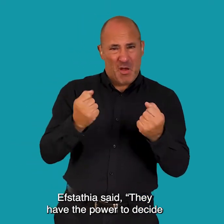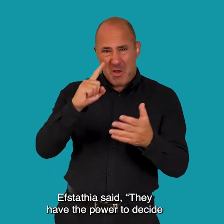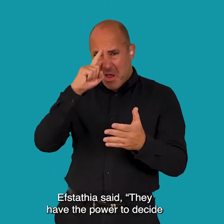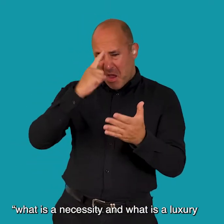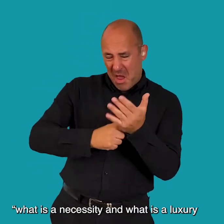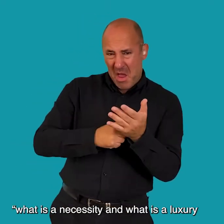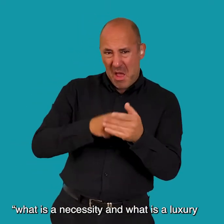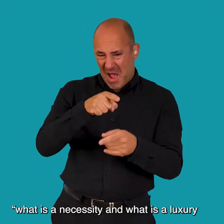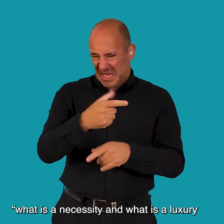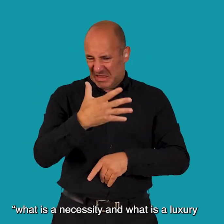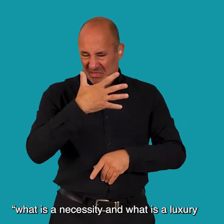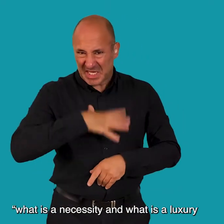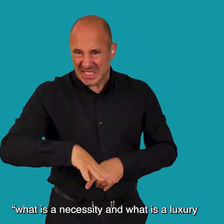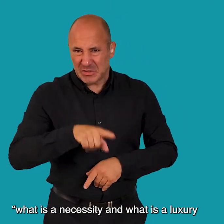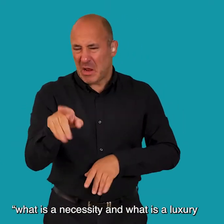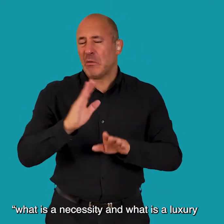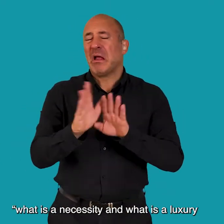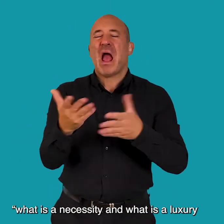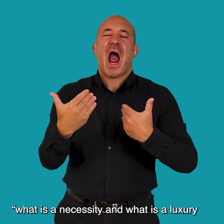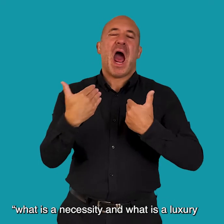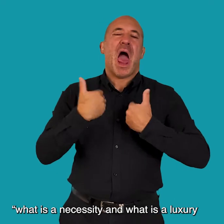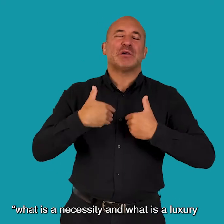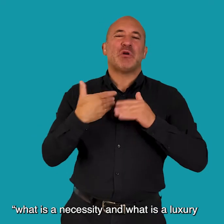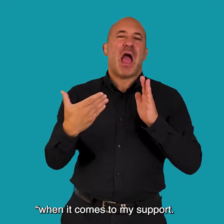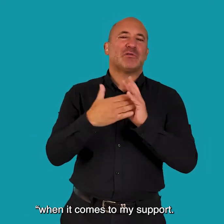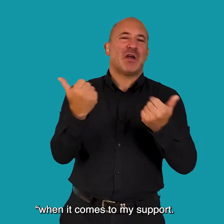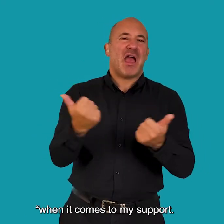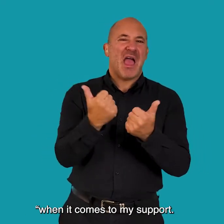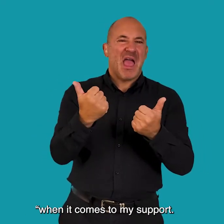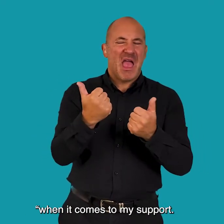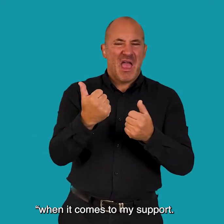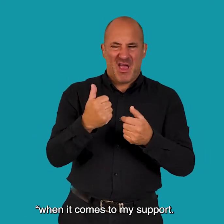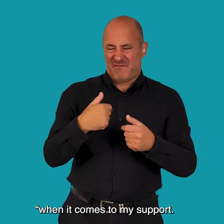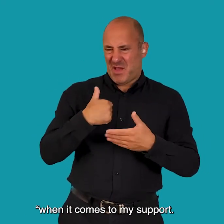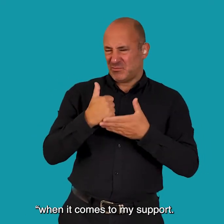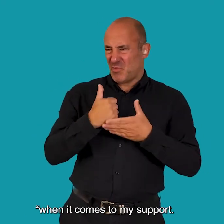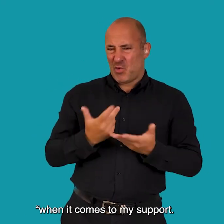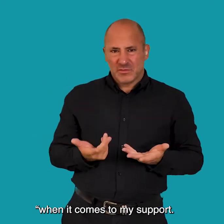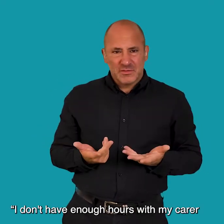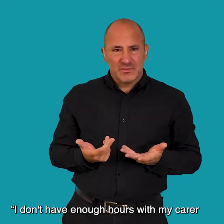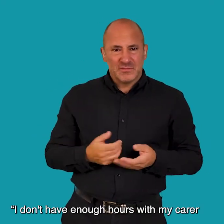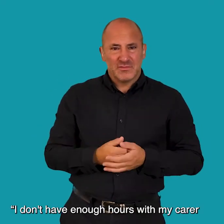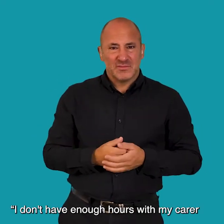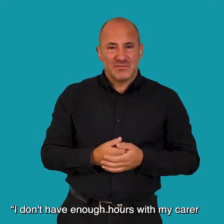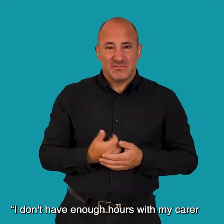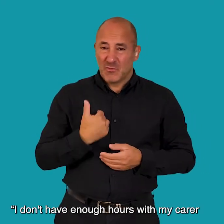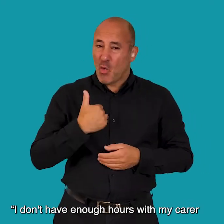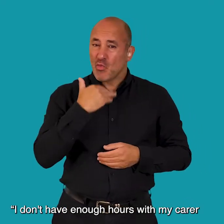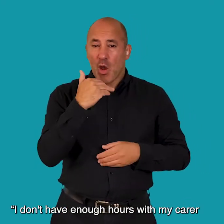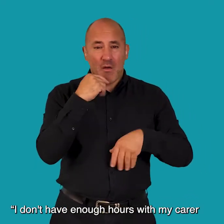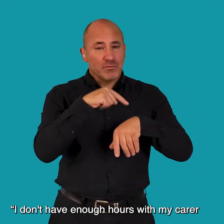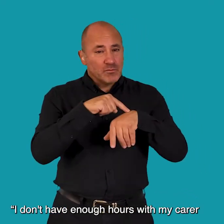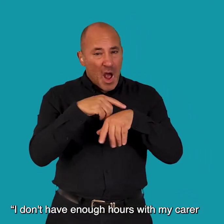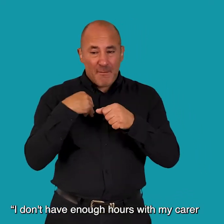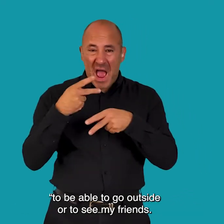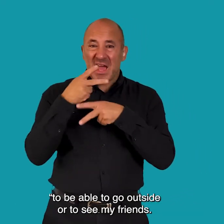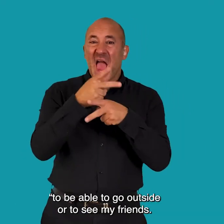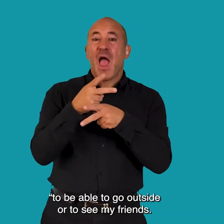decide what is a necessary and what is a luxury when it comes to my support. I don't have enough hours with my carer to be able to